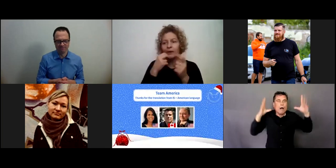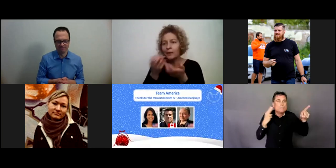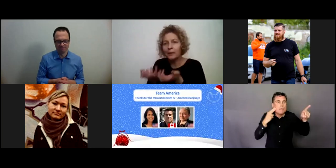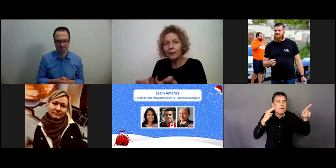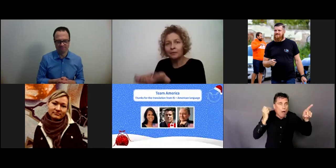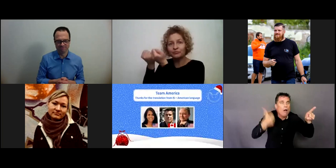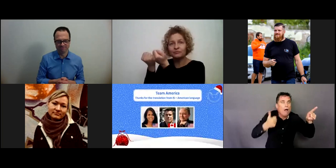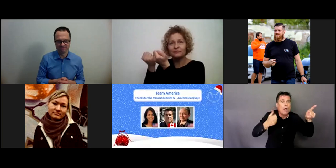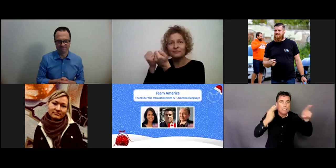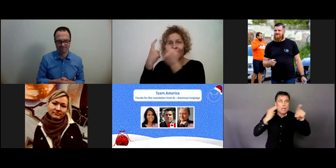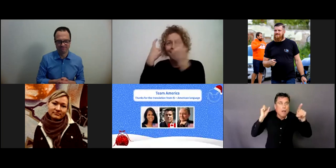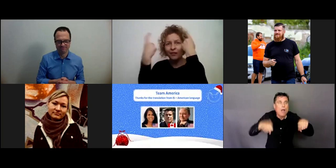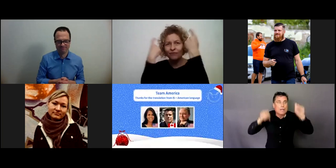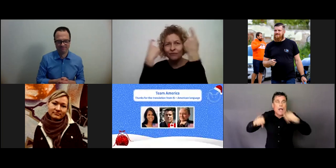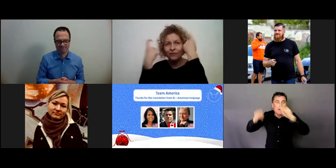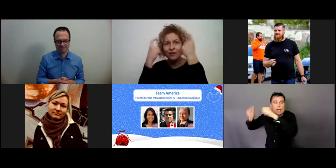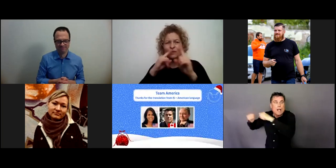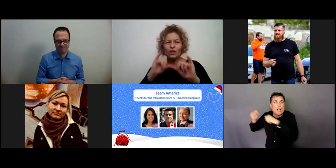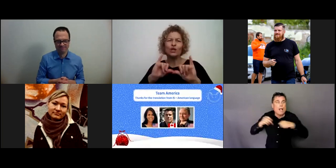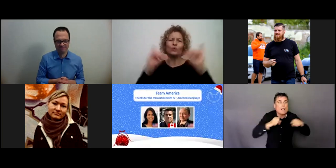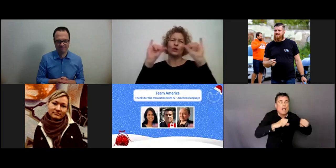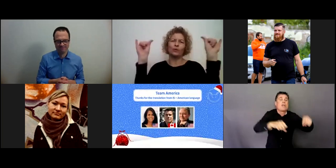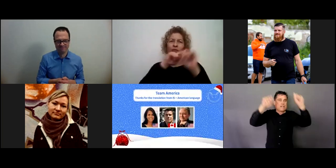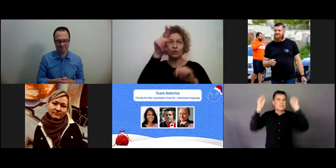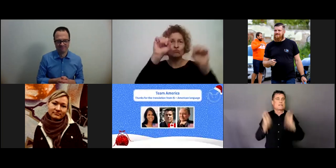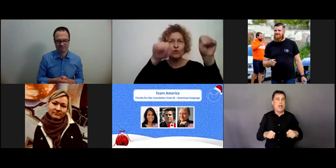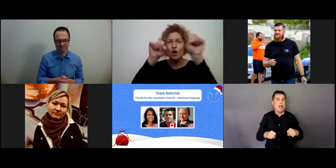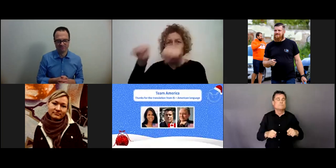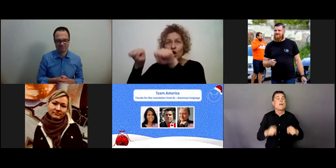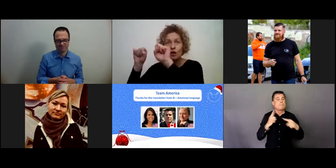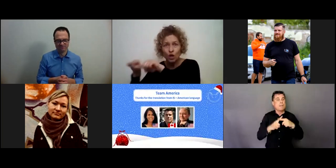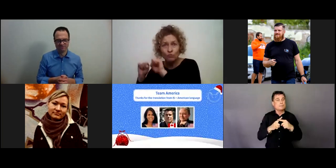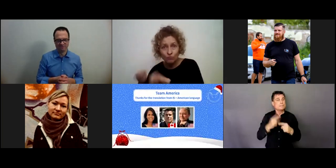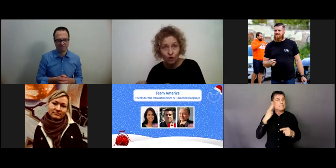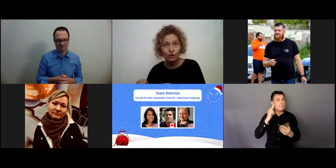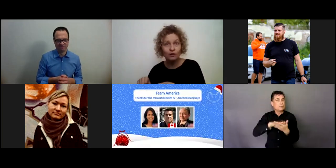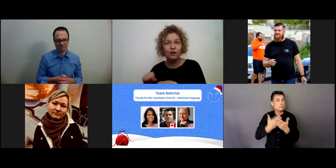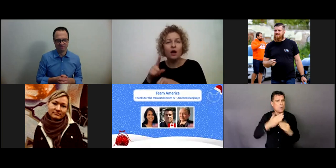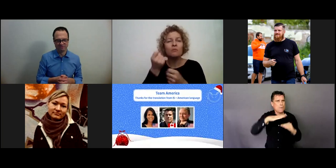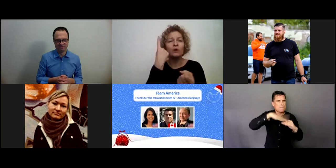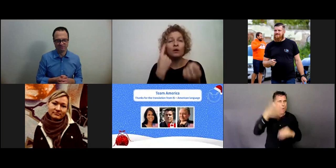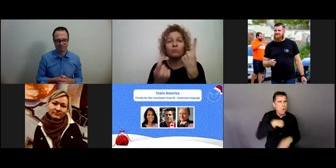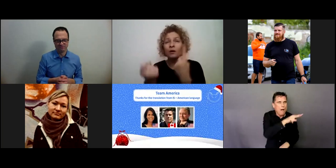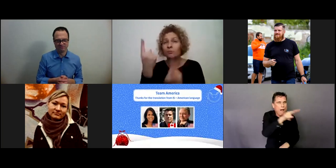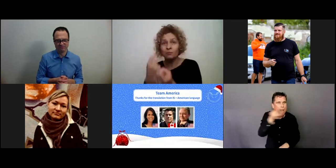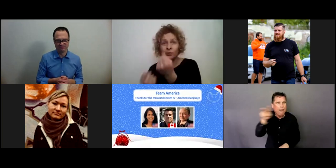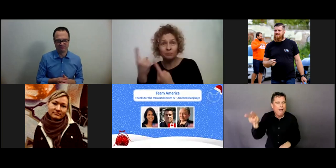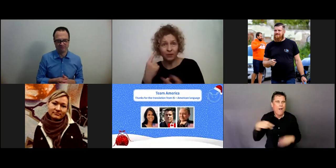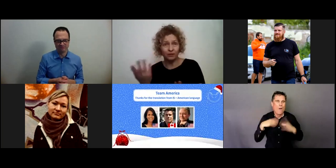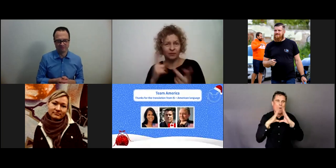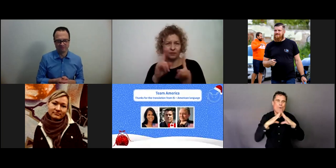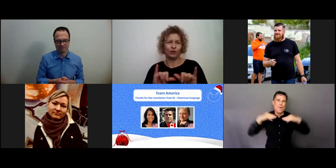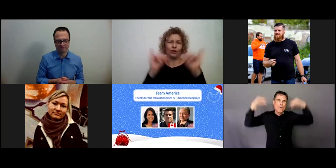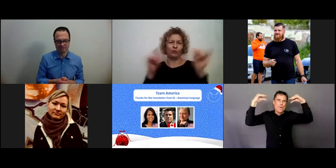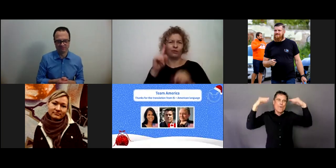this talent, that all these deaf people have such stories to share, that we've been so inspired, and